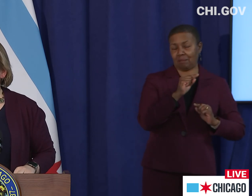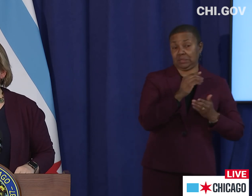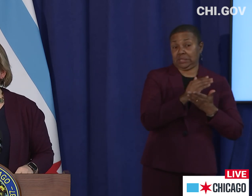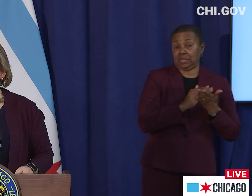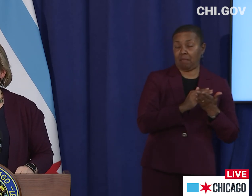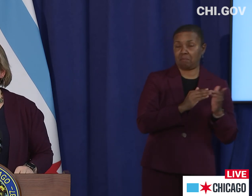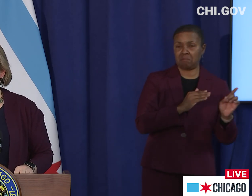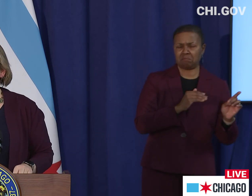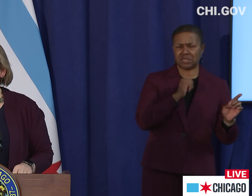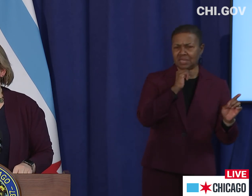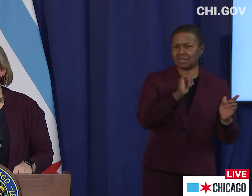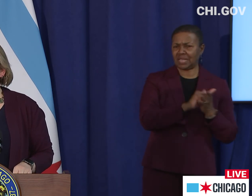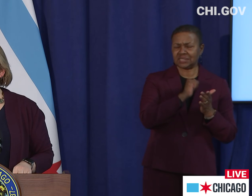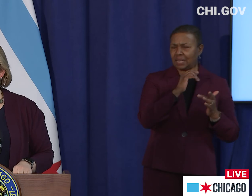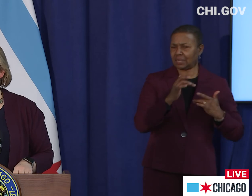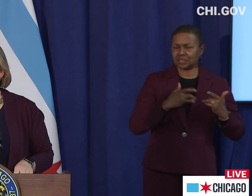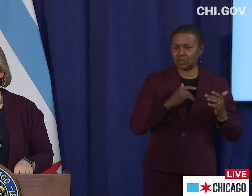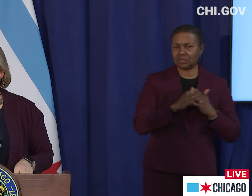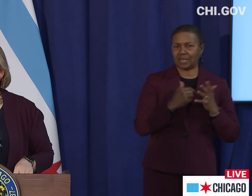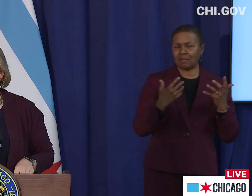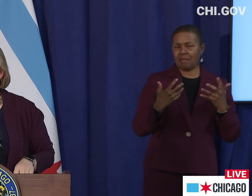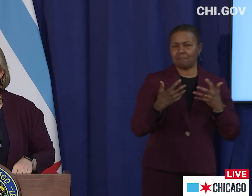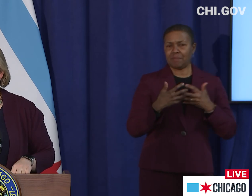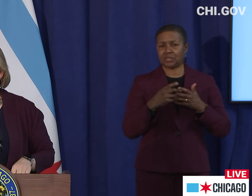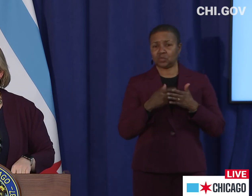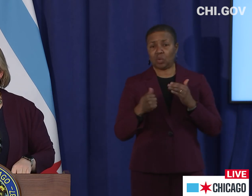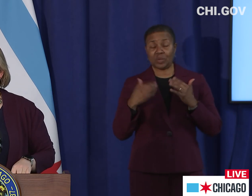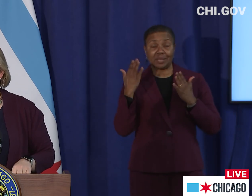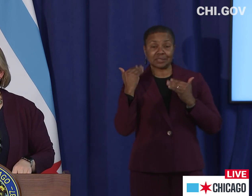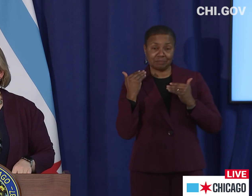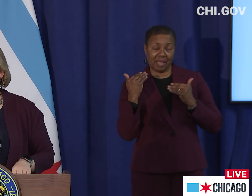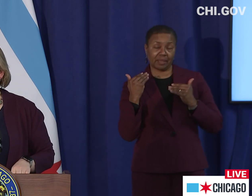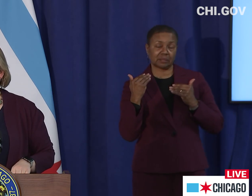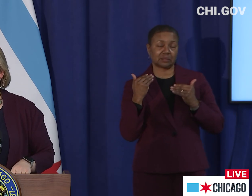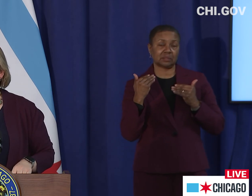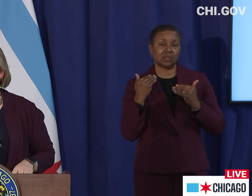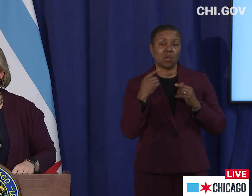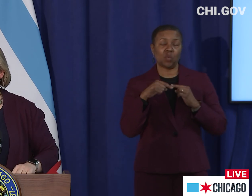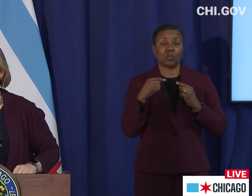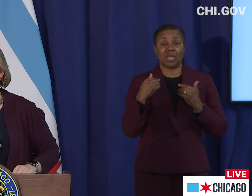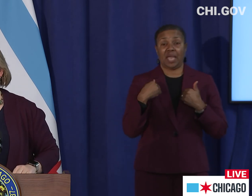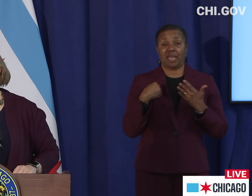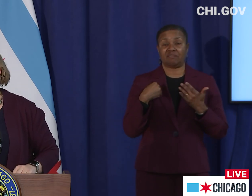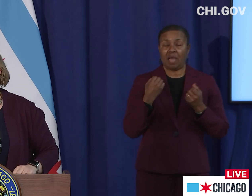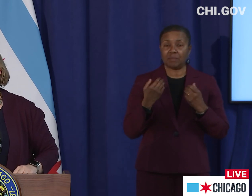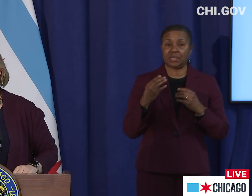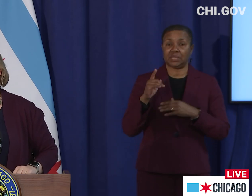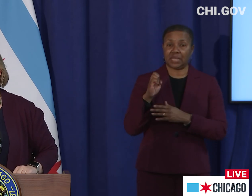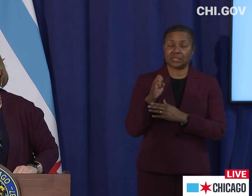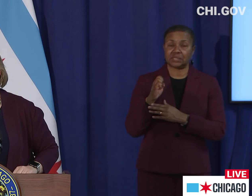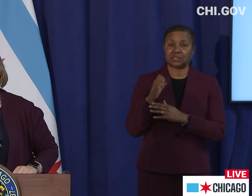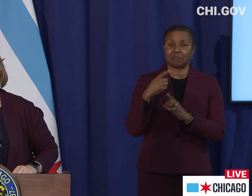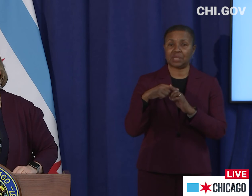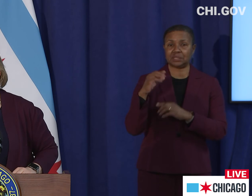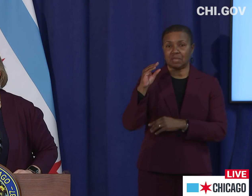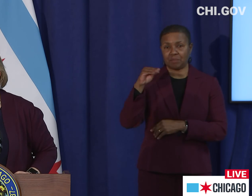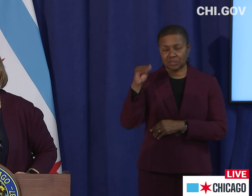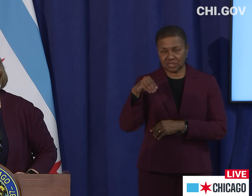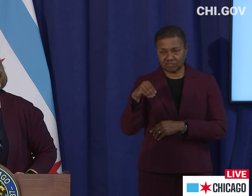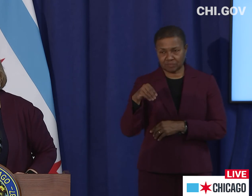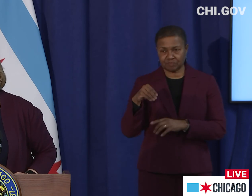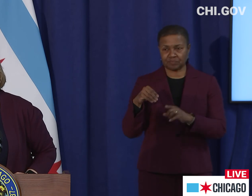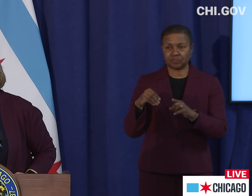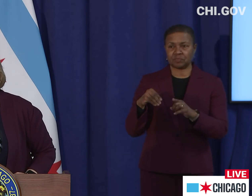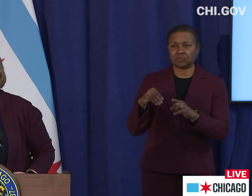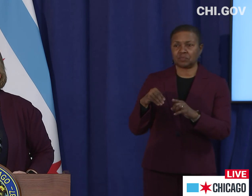that because it's right in line with what we would expect given the burden of cases and our positivity. We've gone through most